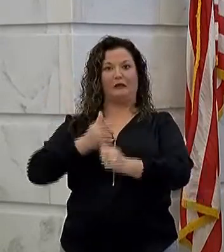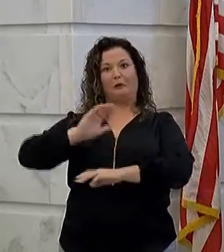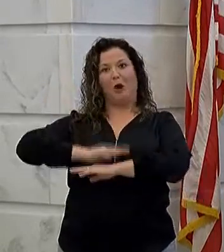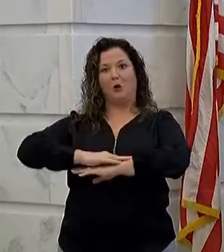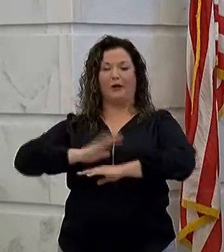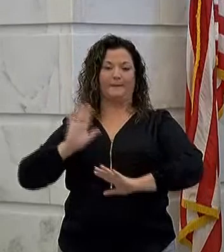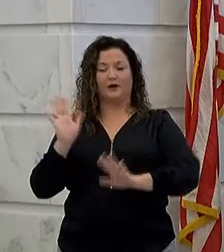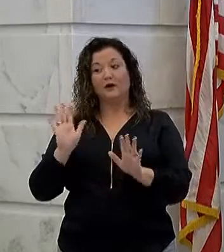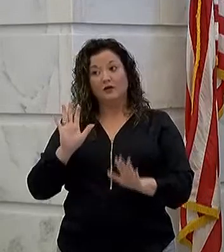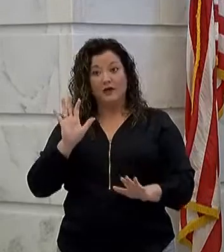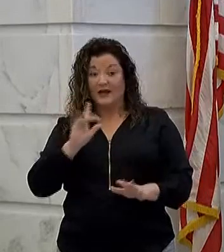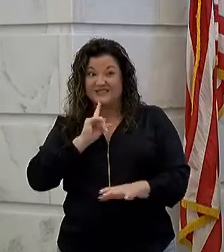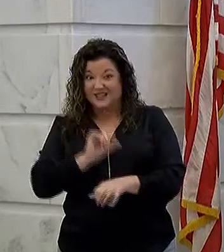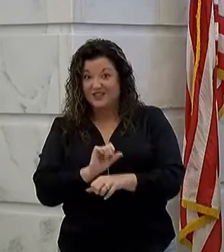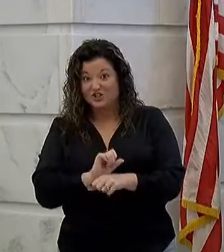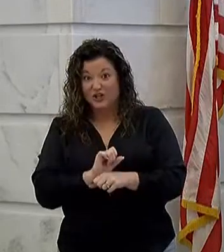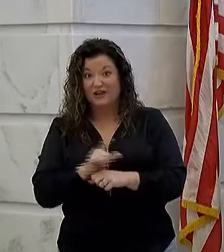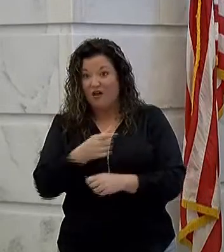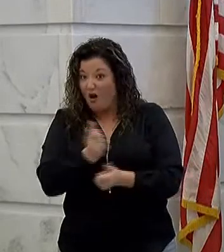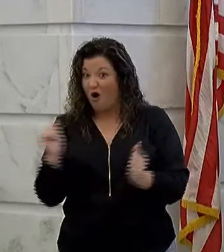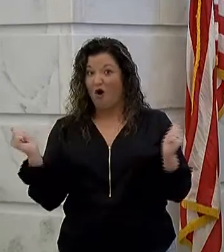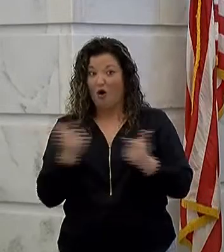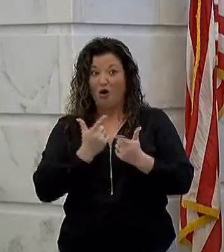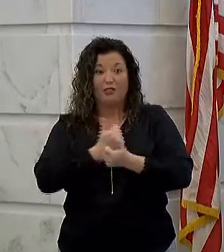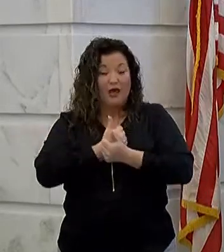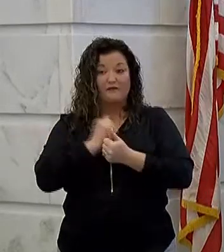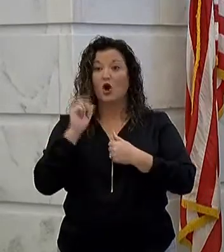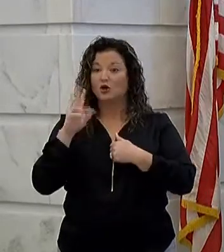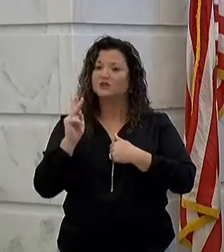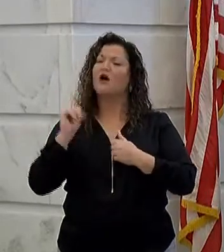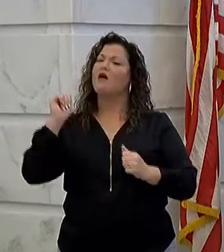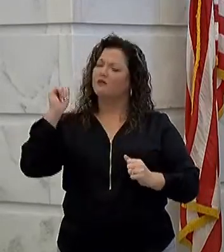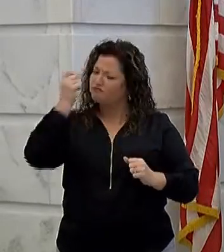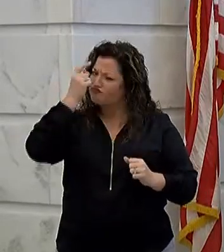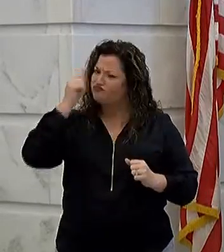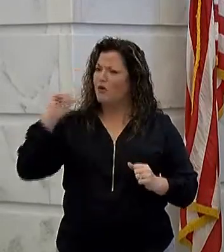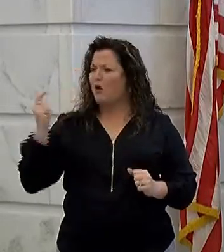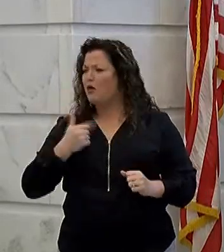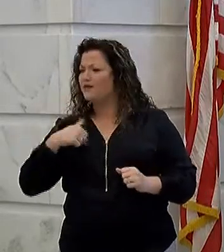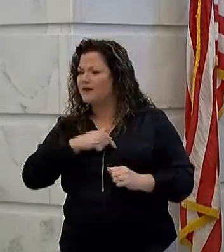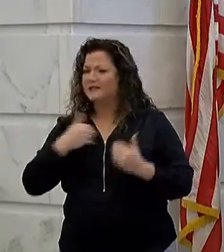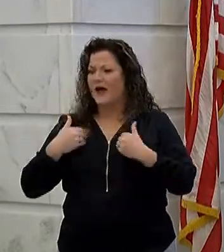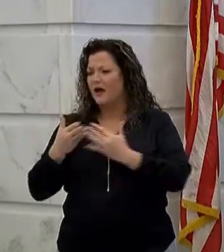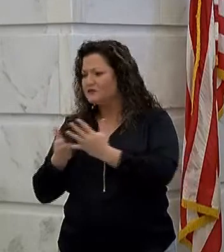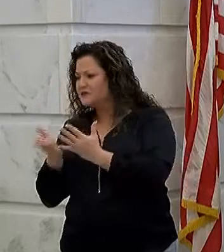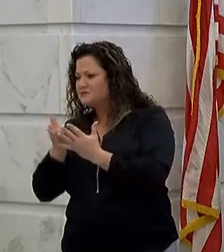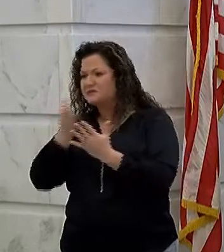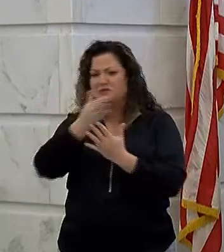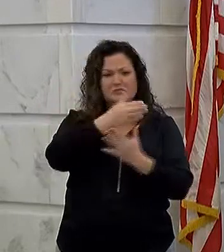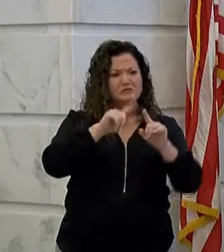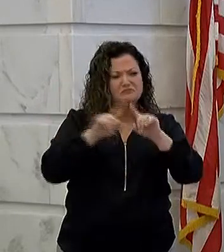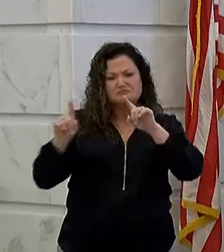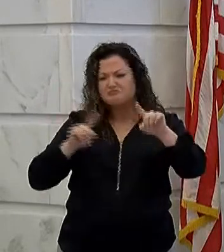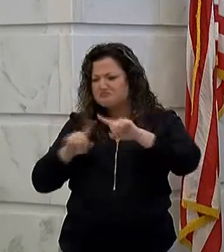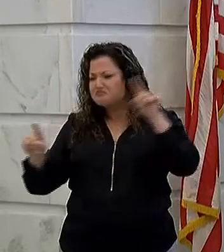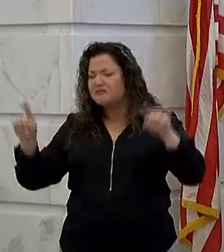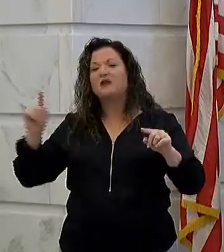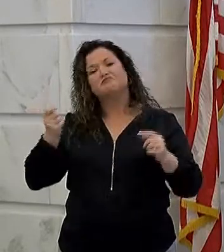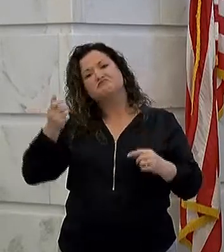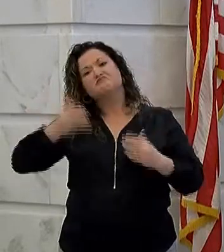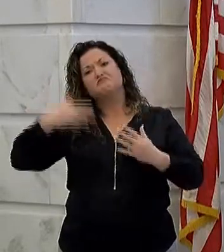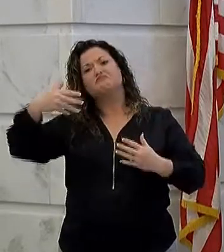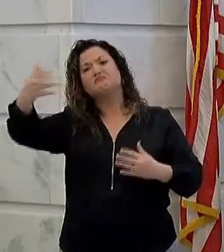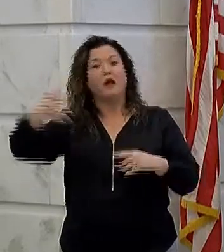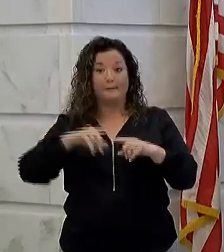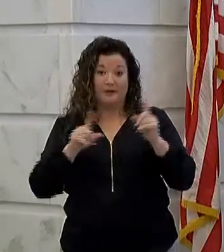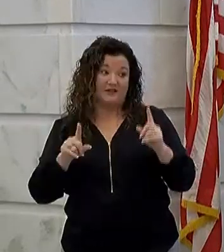is. Now, we all kind of go different directions and things like that every now and then, but that's